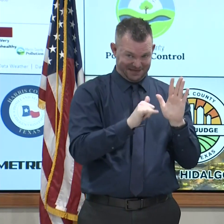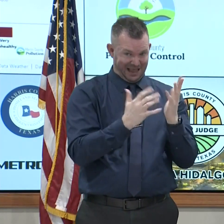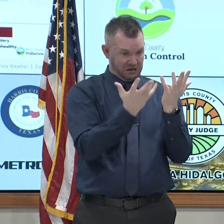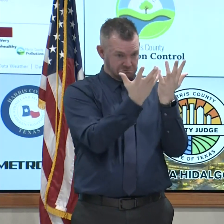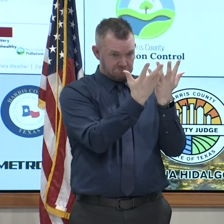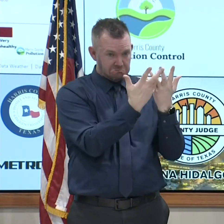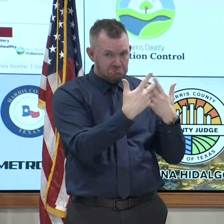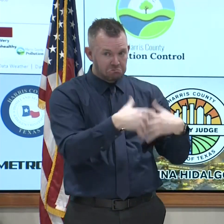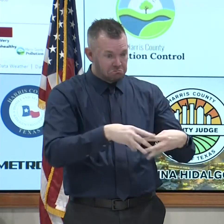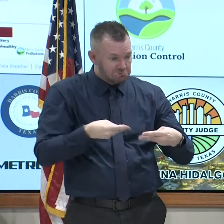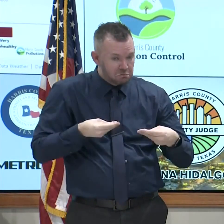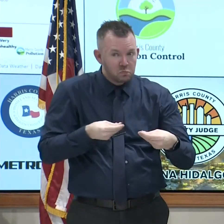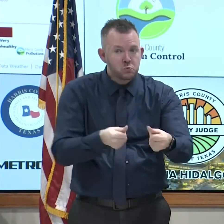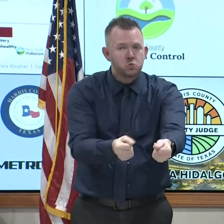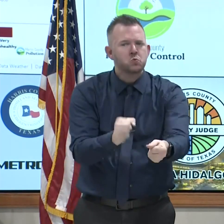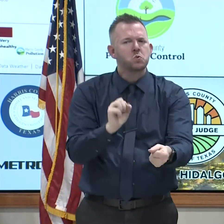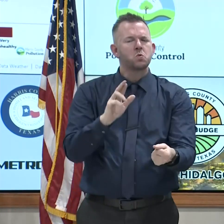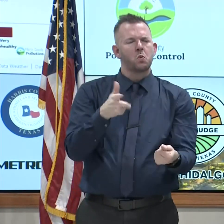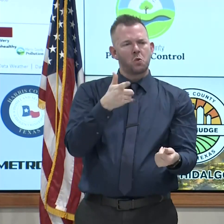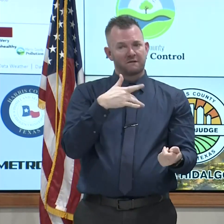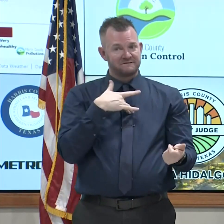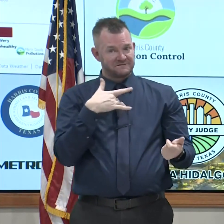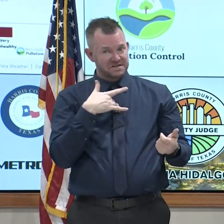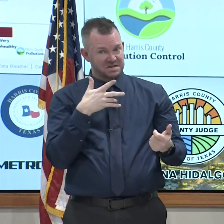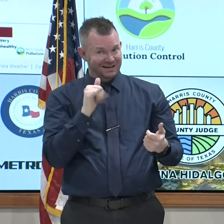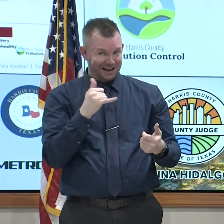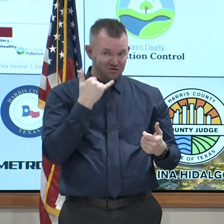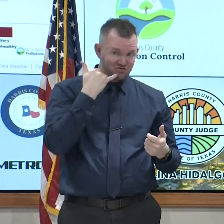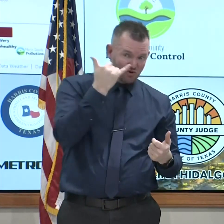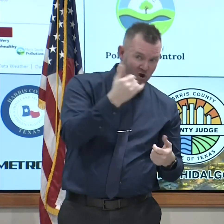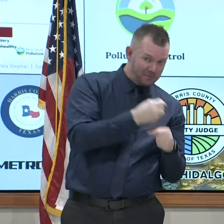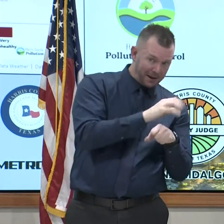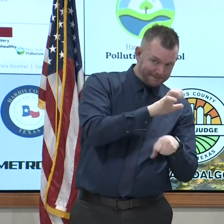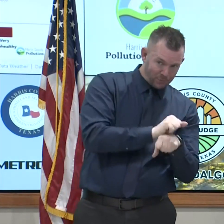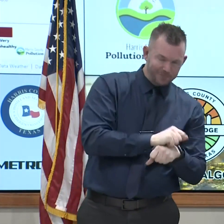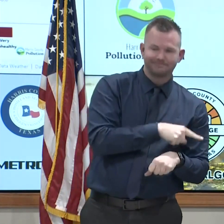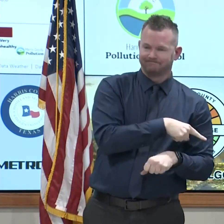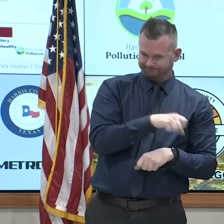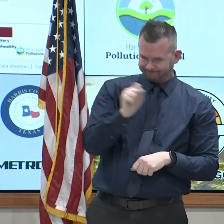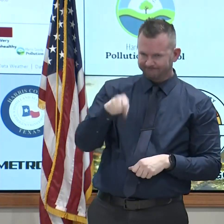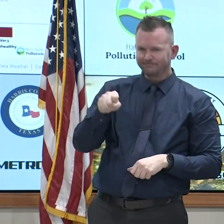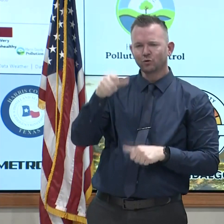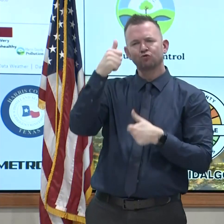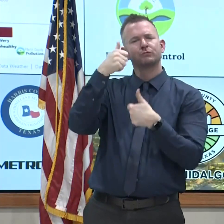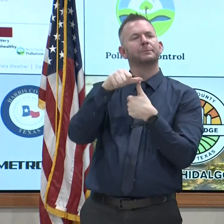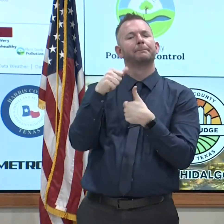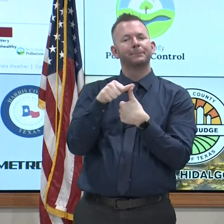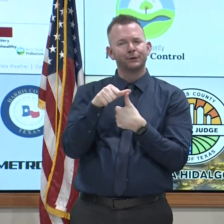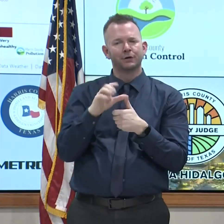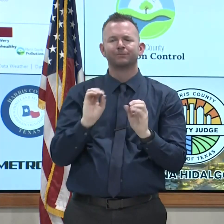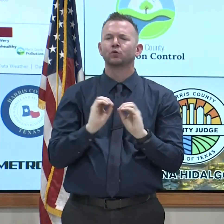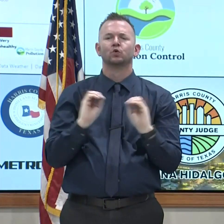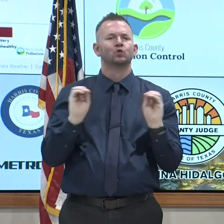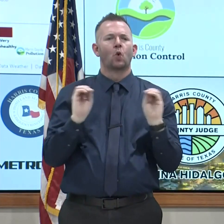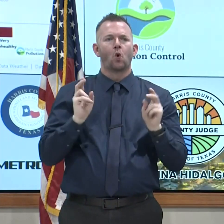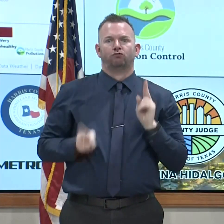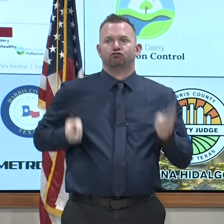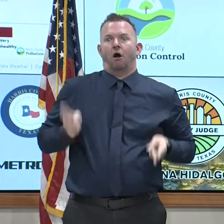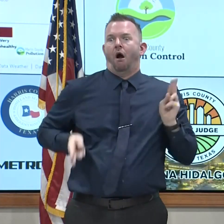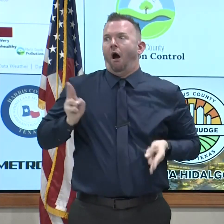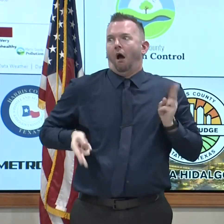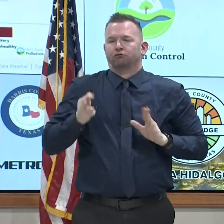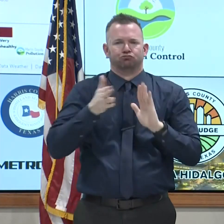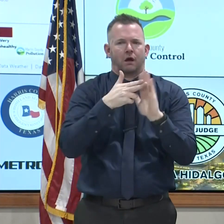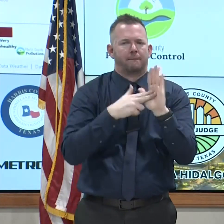Phone calls where they can get in and make an appointment? Yeah, remember there's no rush to sign up. It's a randomized process. So